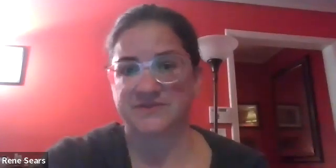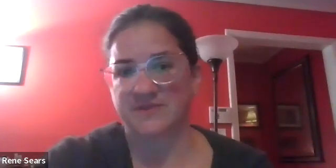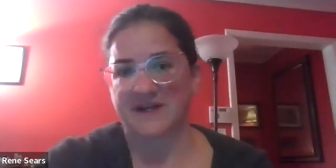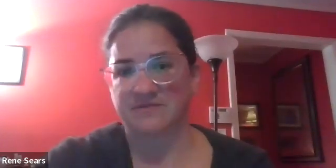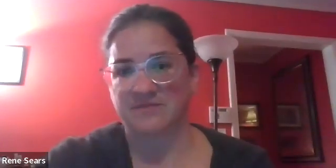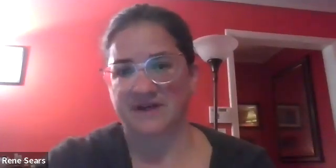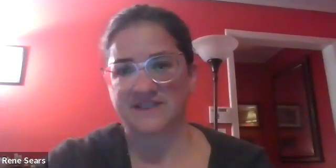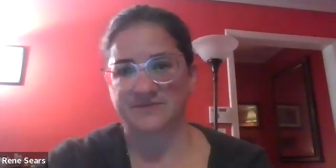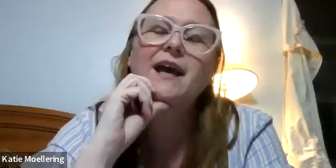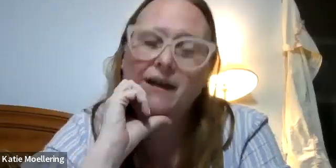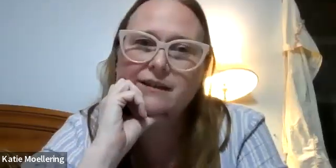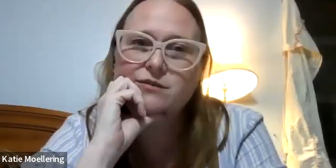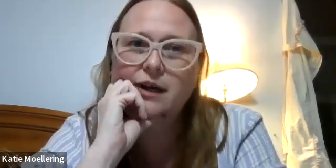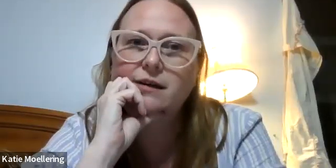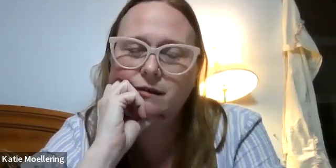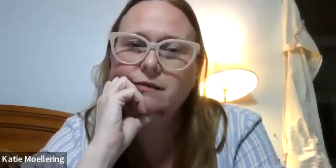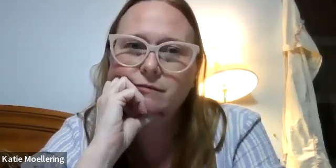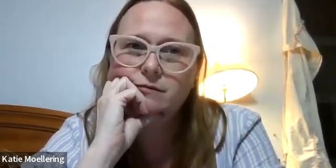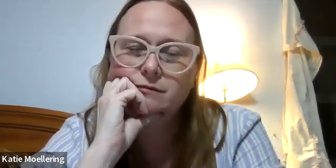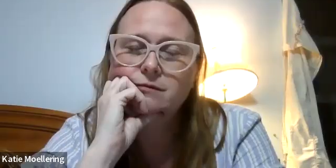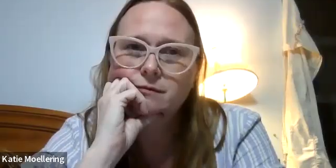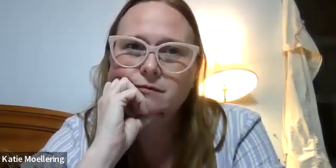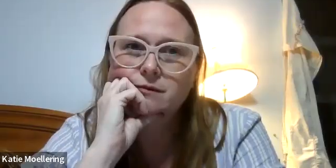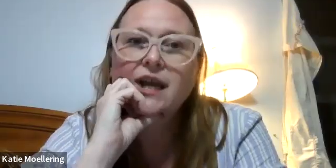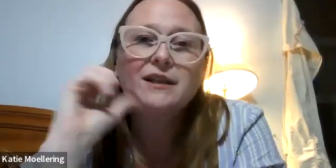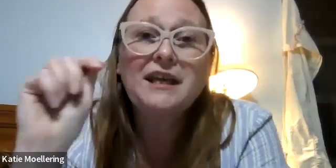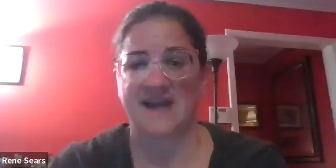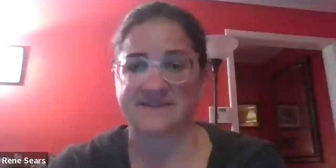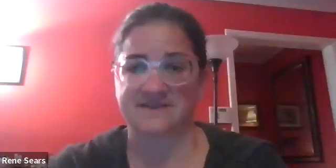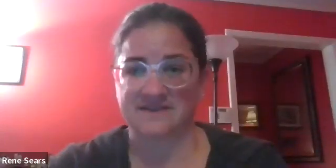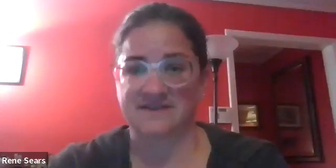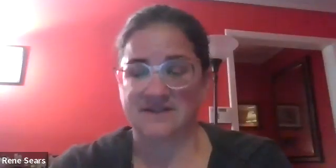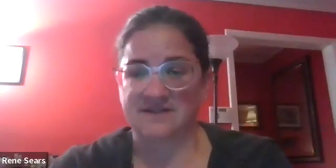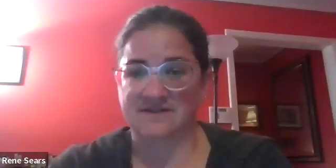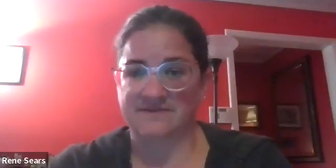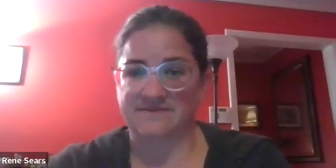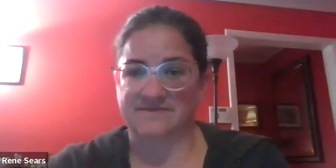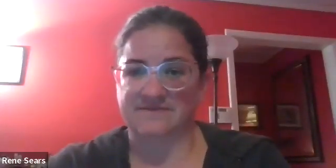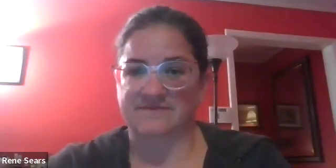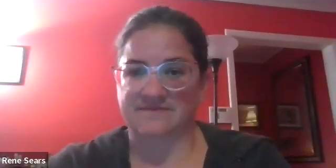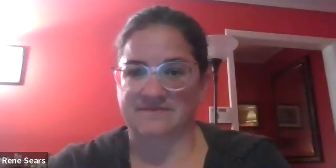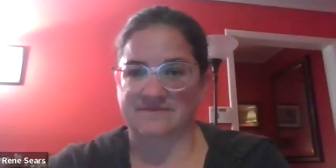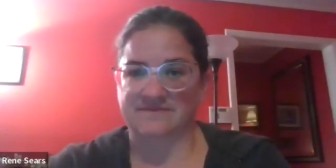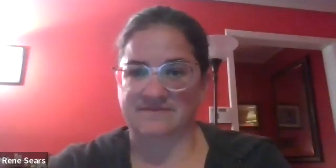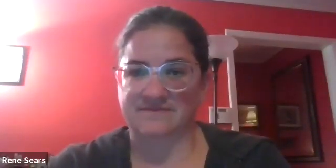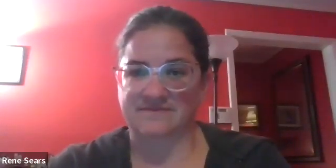when our kids were Right, little yeah, too. that's So that might be another way that they could like connect. they need to test hearing at